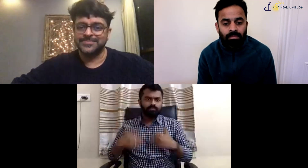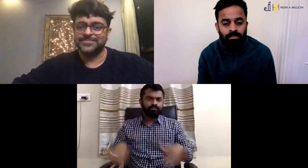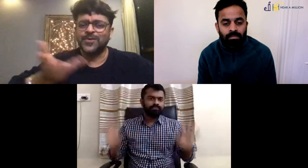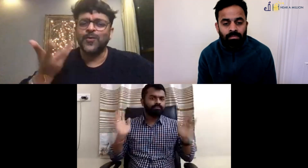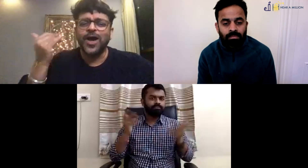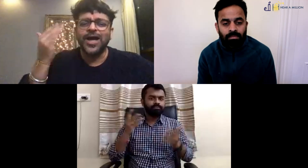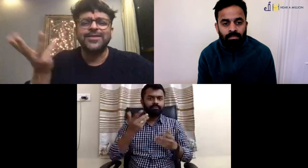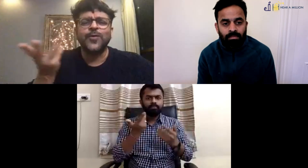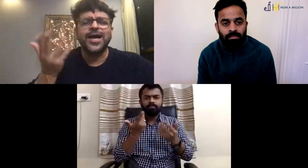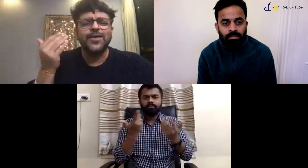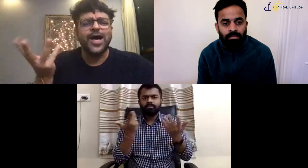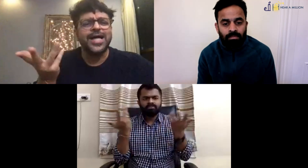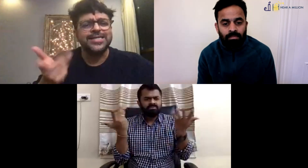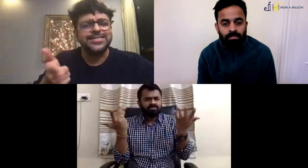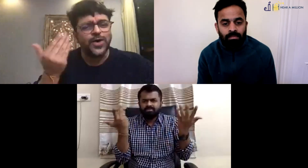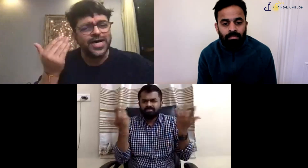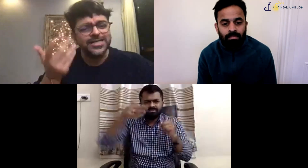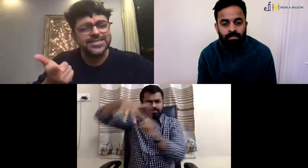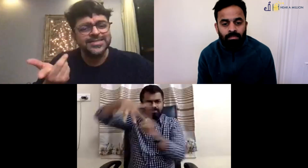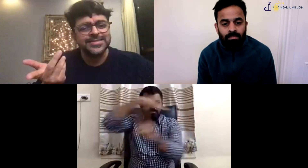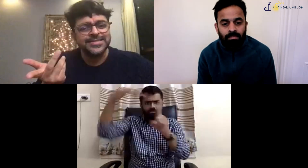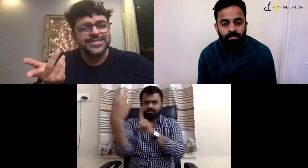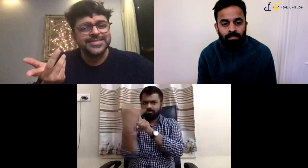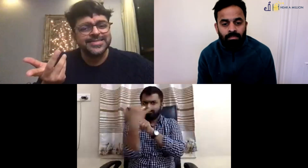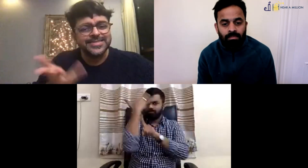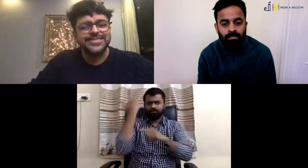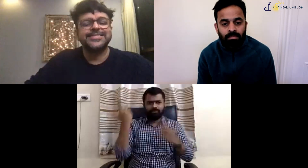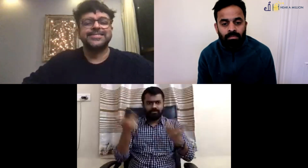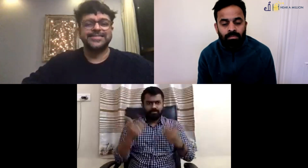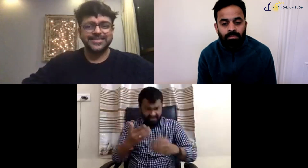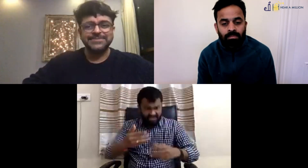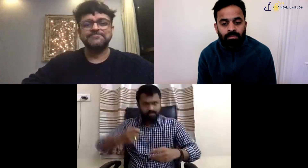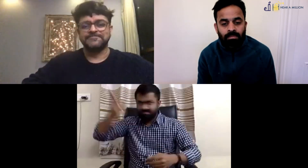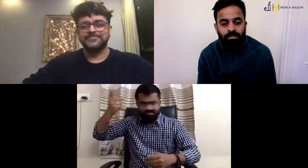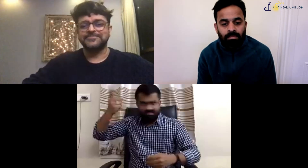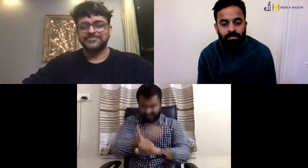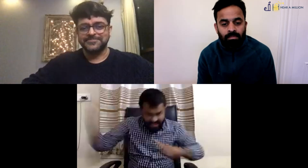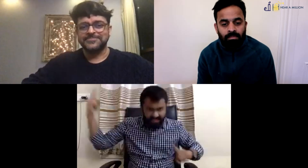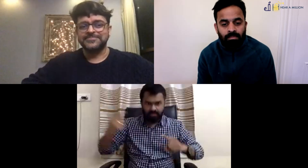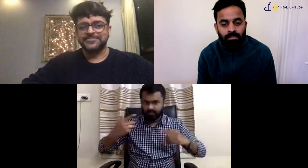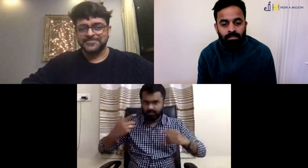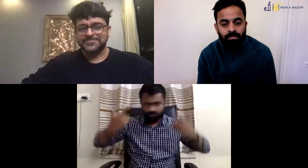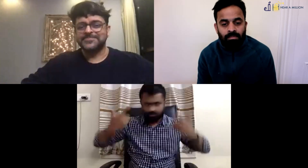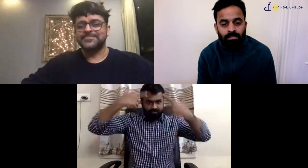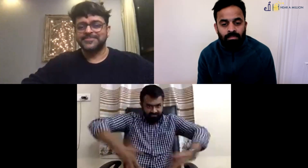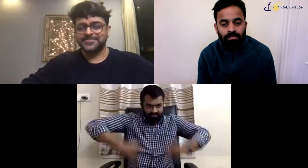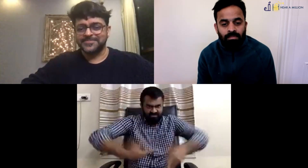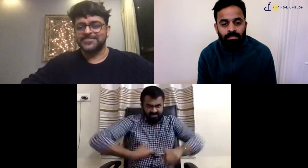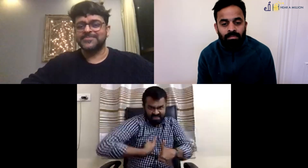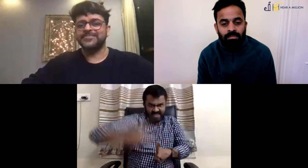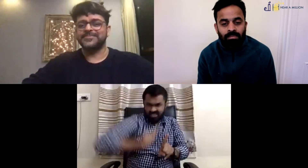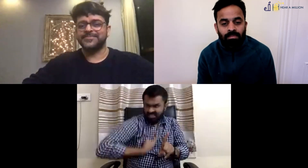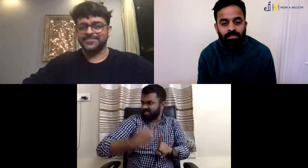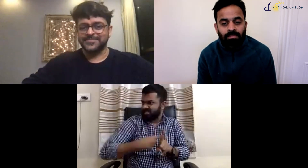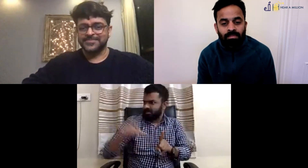things, then they will. I mean the Why? we Why? will have the waves again and again. It's don't know, if someone will say that okay, they